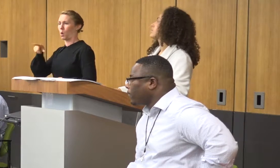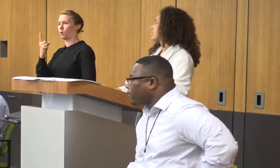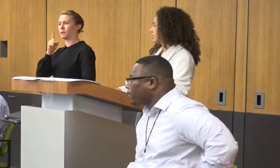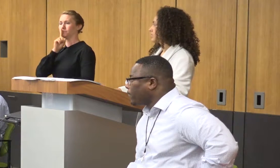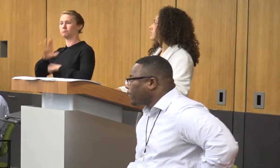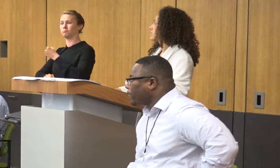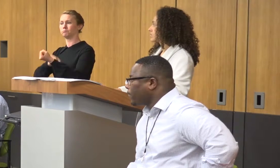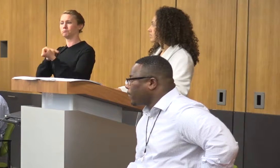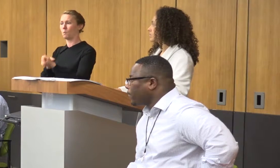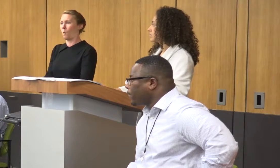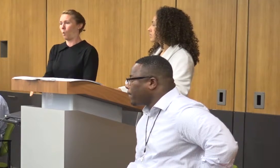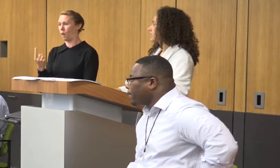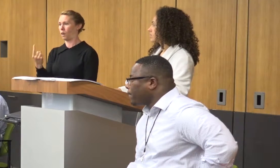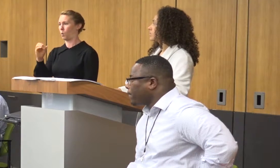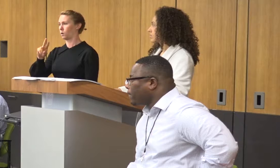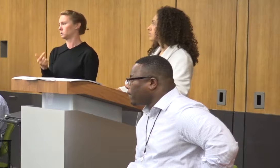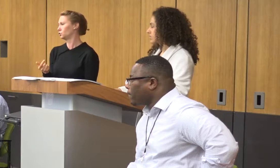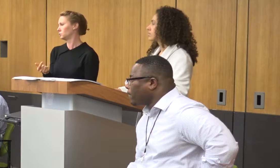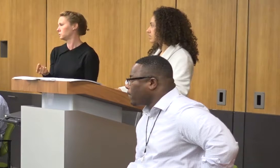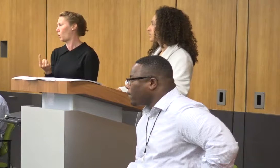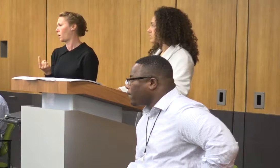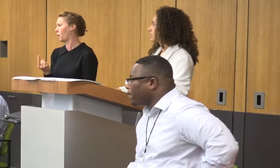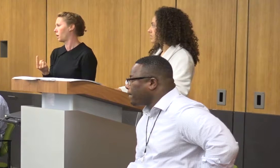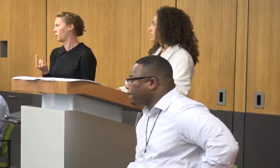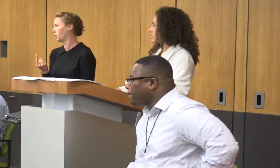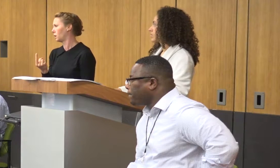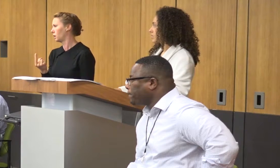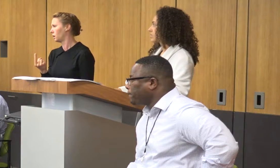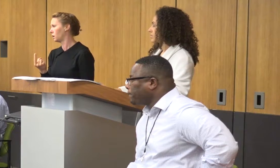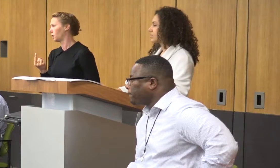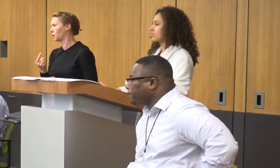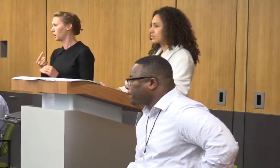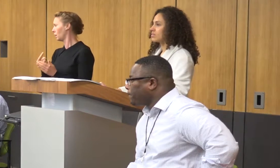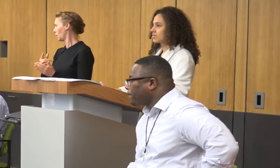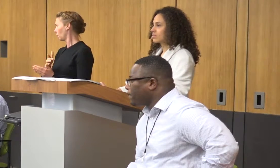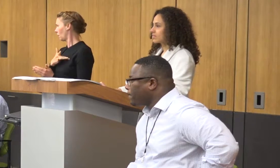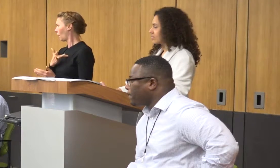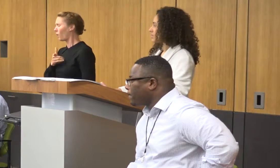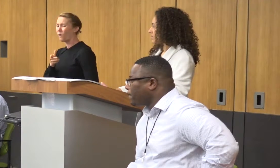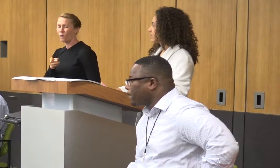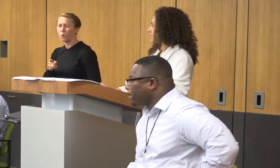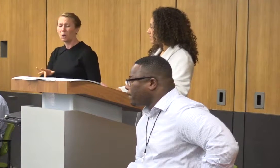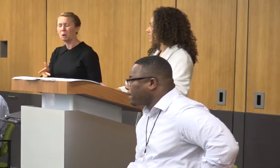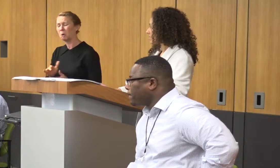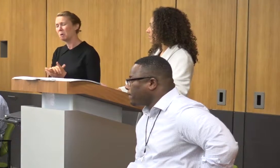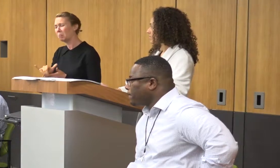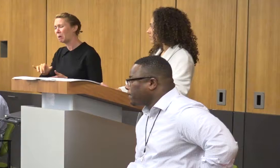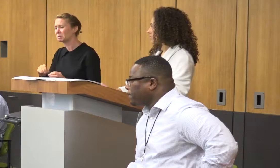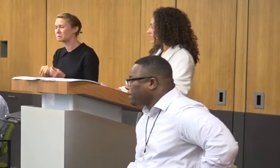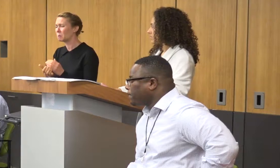organization, and it kind of creates an uncomfortable, pitting organization versus organization. And I think